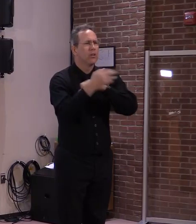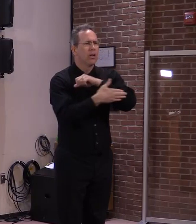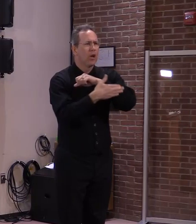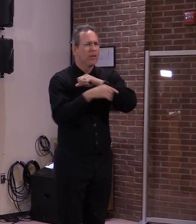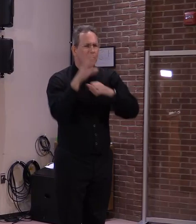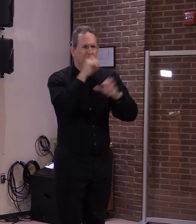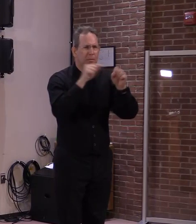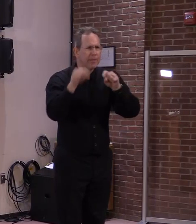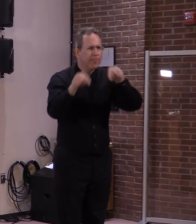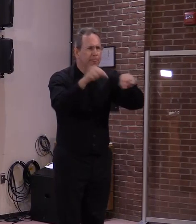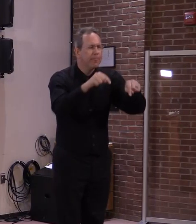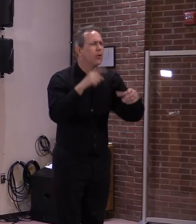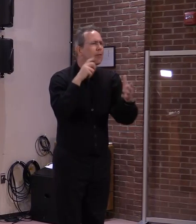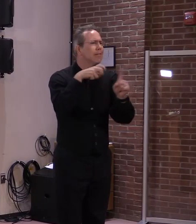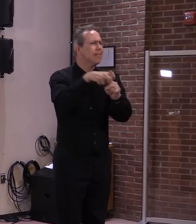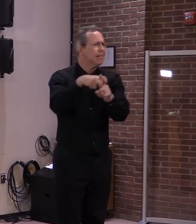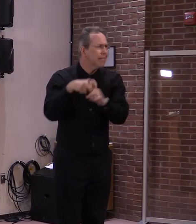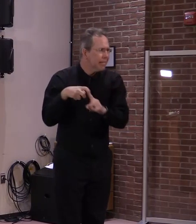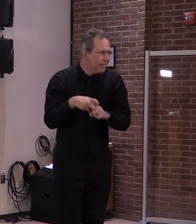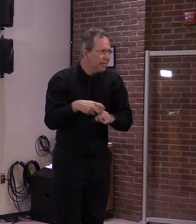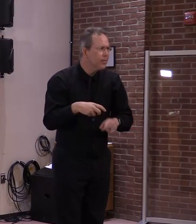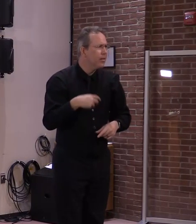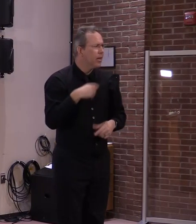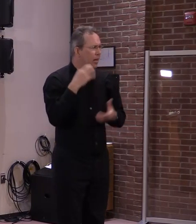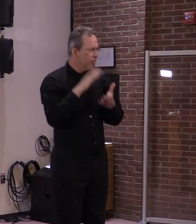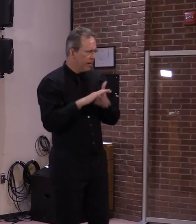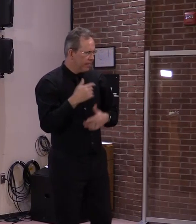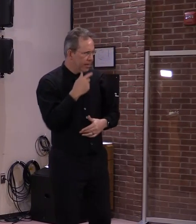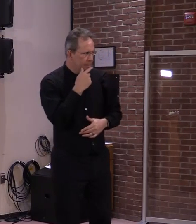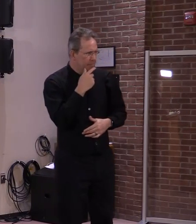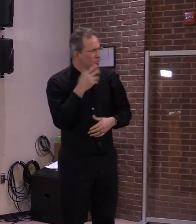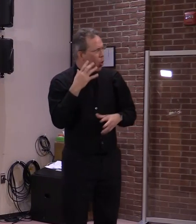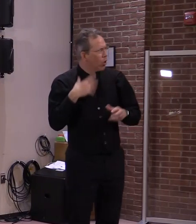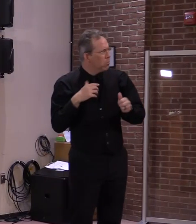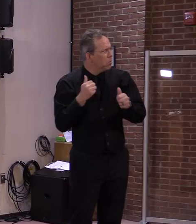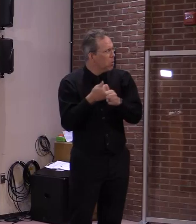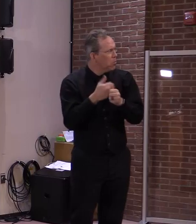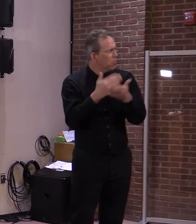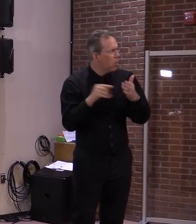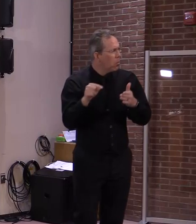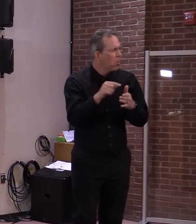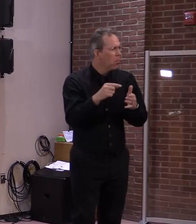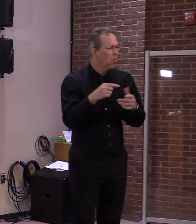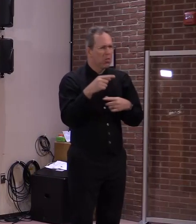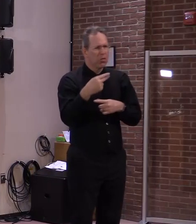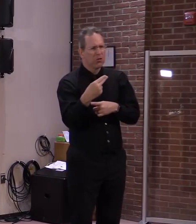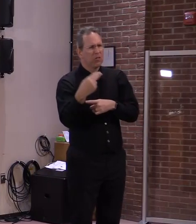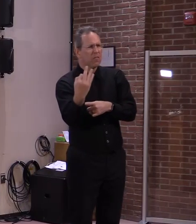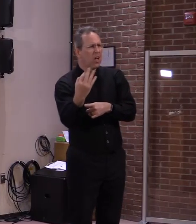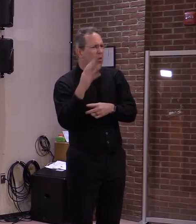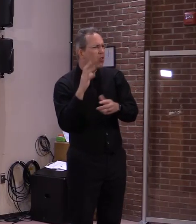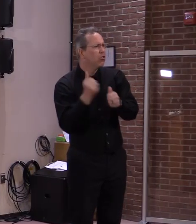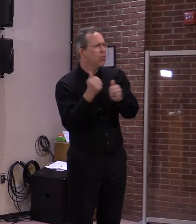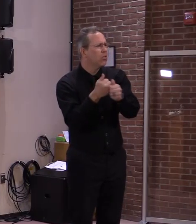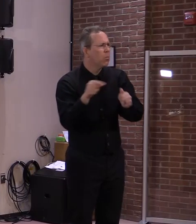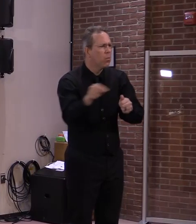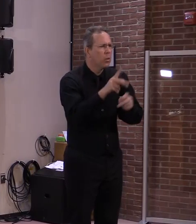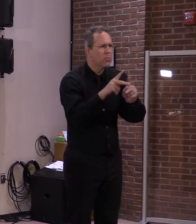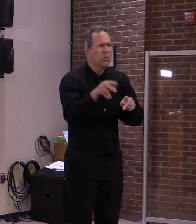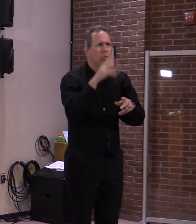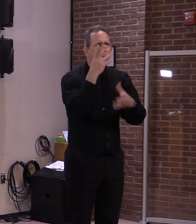I think we should be caught up by the end of this week or early next week, but I haven't heard that